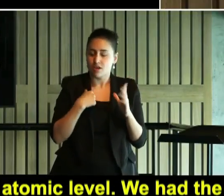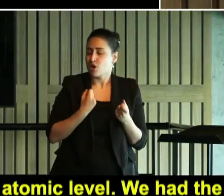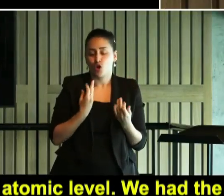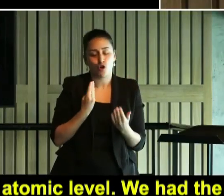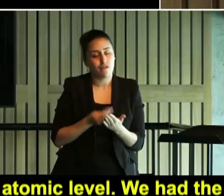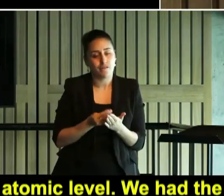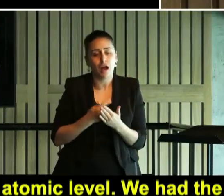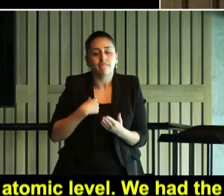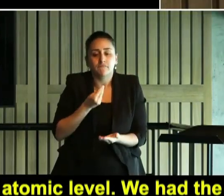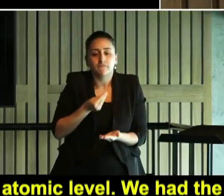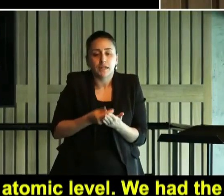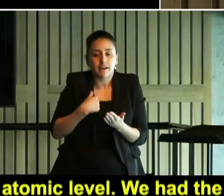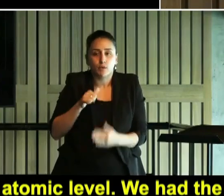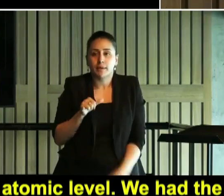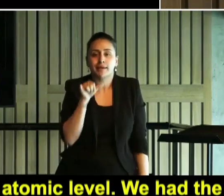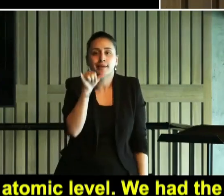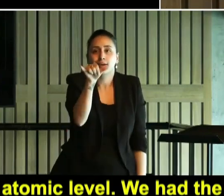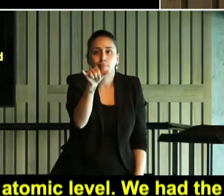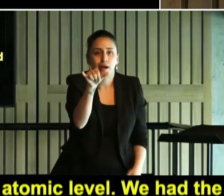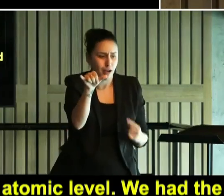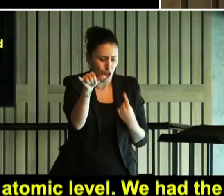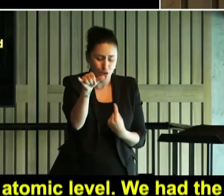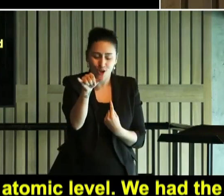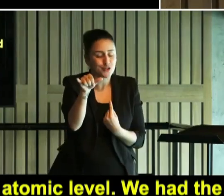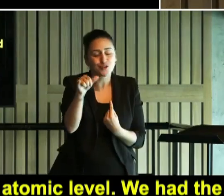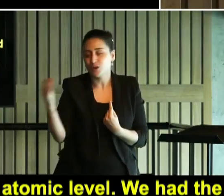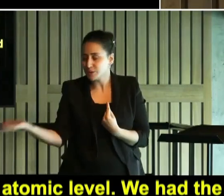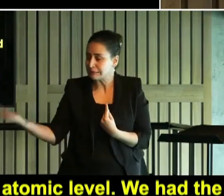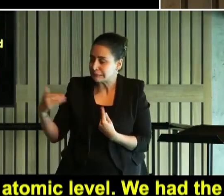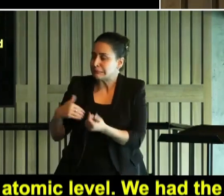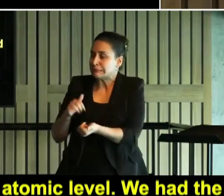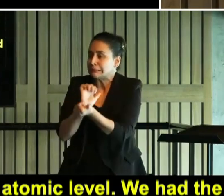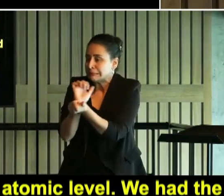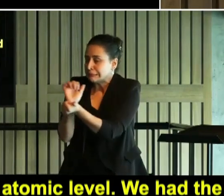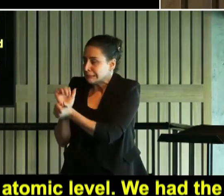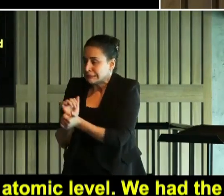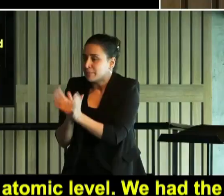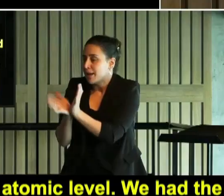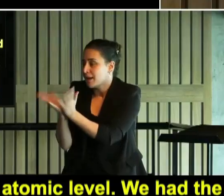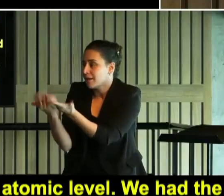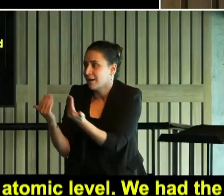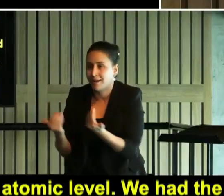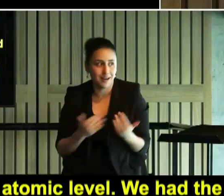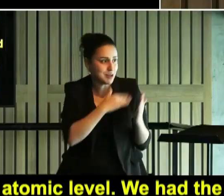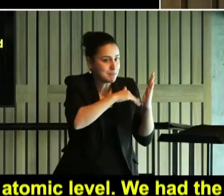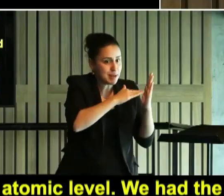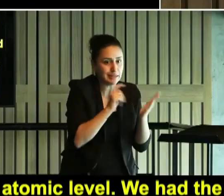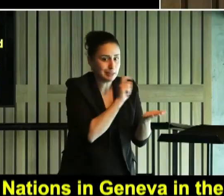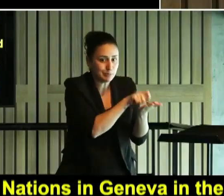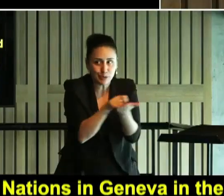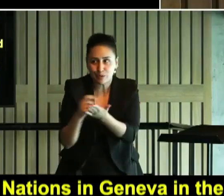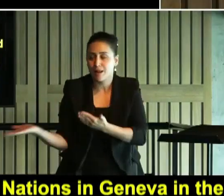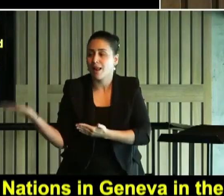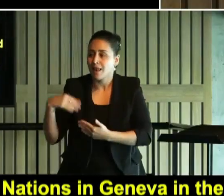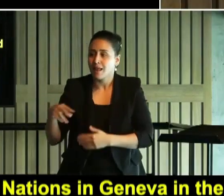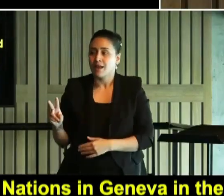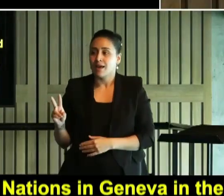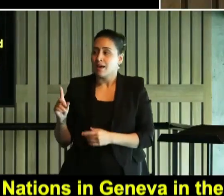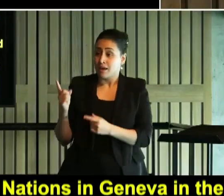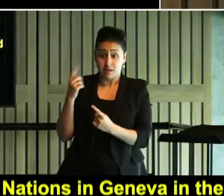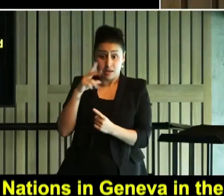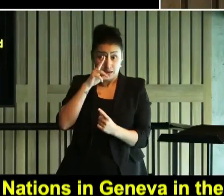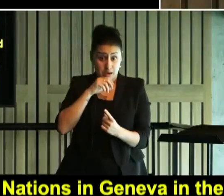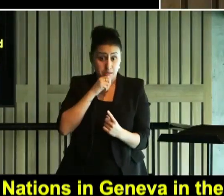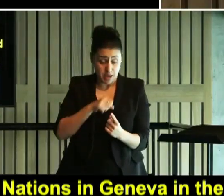was funded to go over, but it can't just be me. So we begged, borrowed and stealed, and we did some paintings, we got sponsorship, and we got him and two other artists